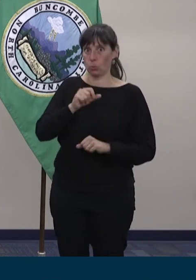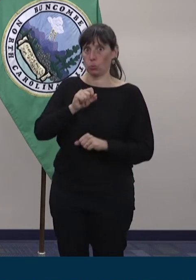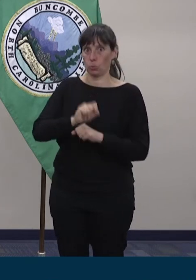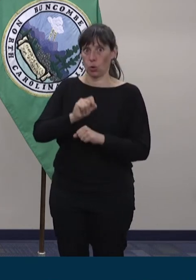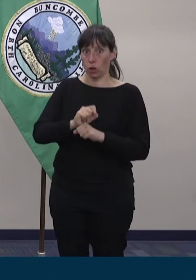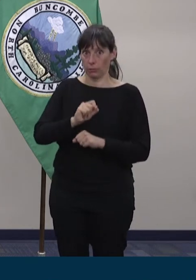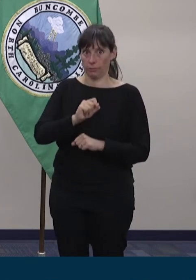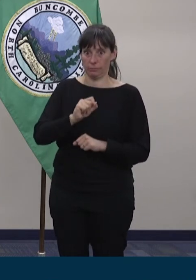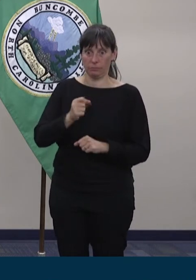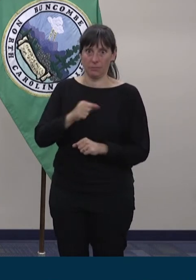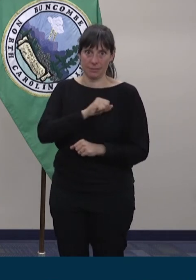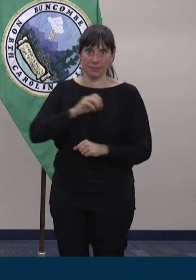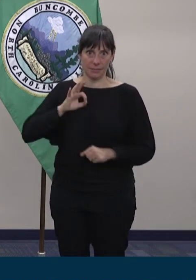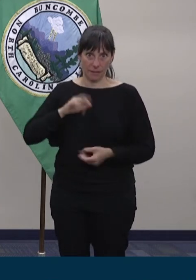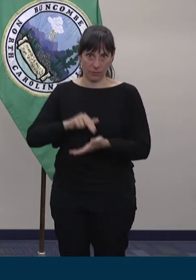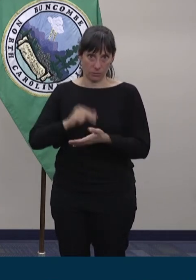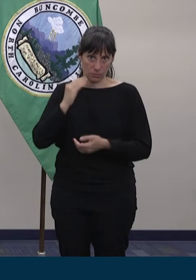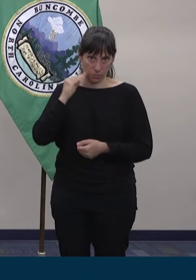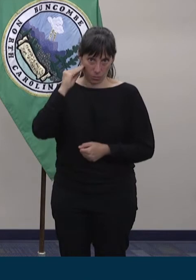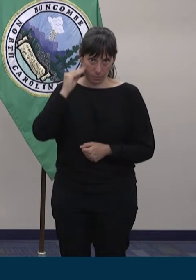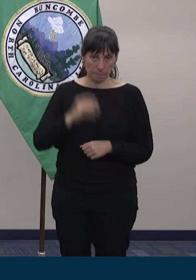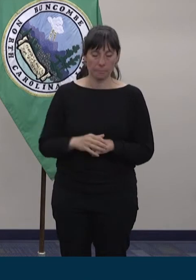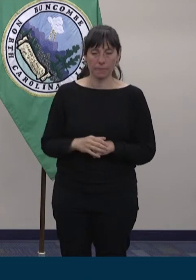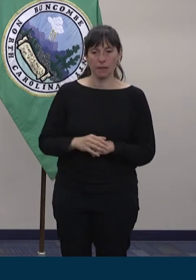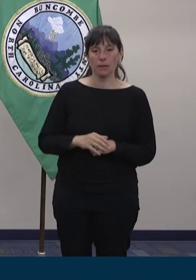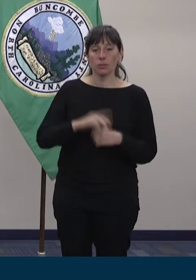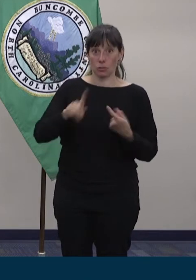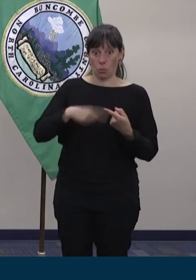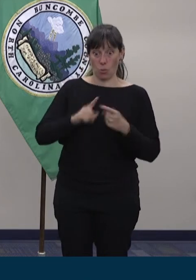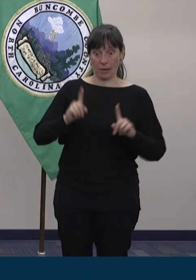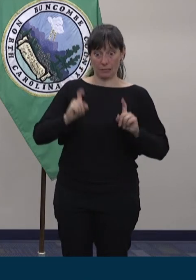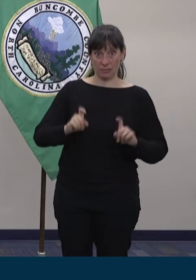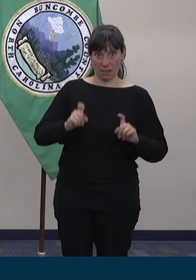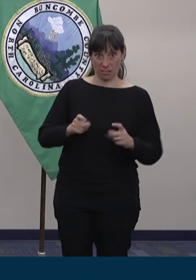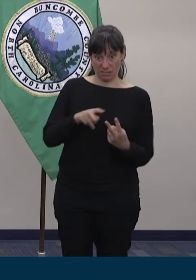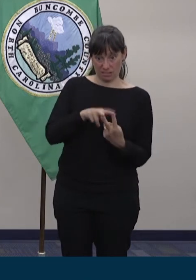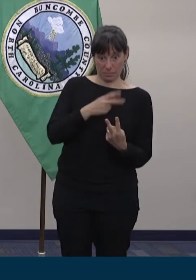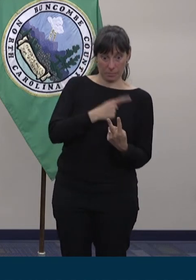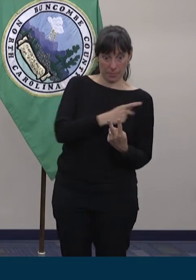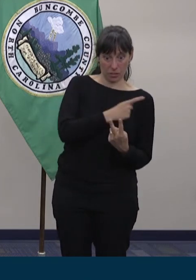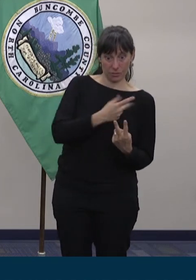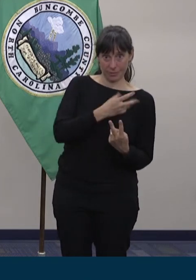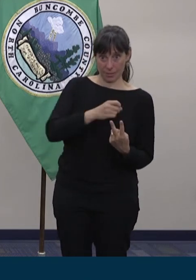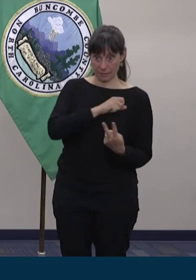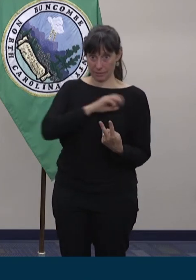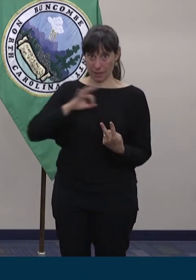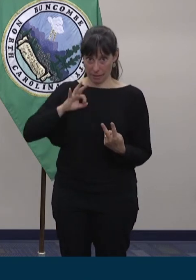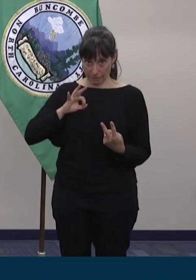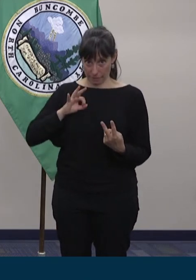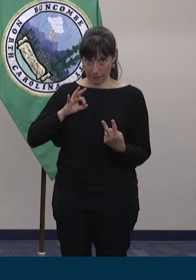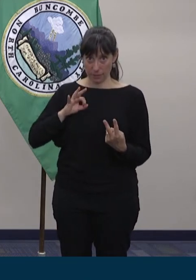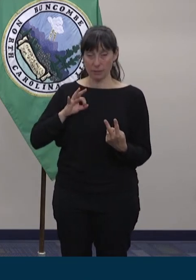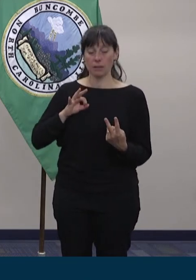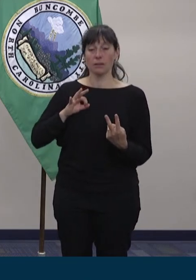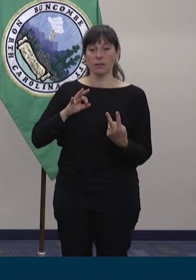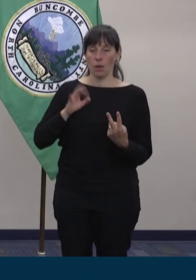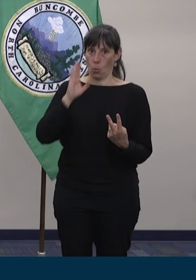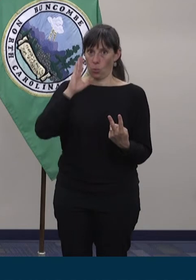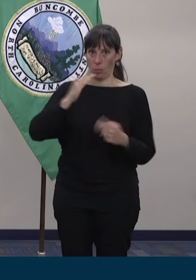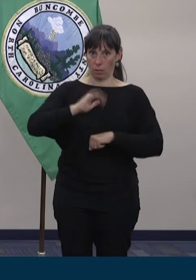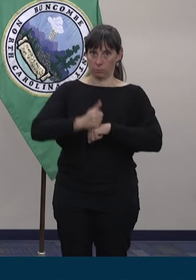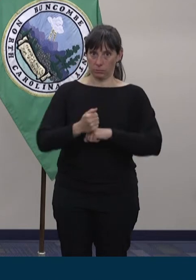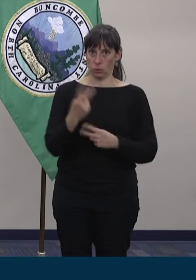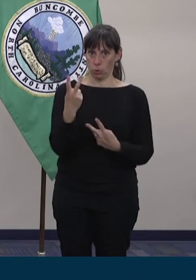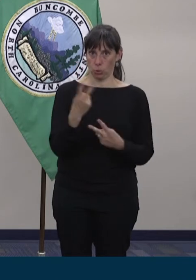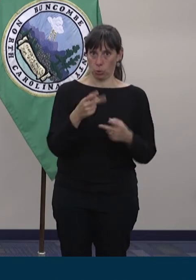long-term care and congregate care facilities will be offered at the two testing sites, one